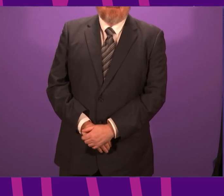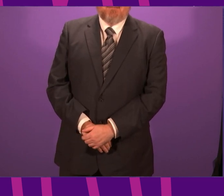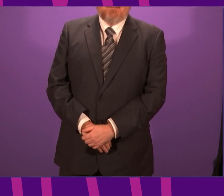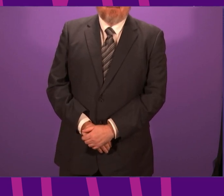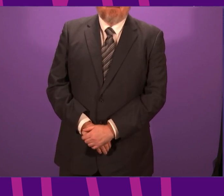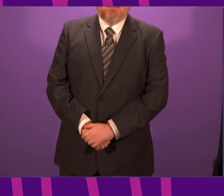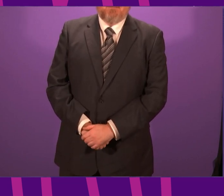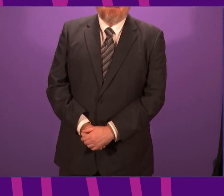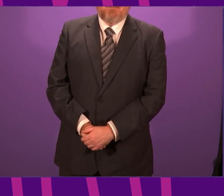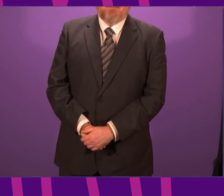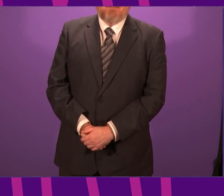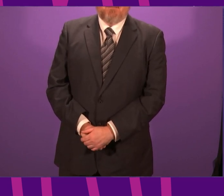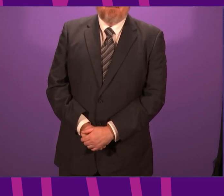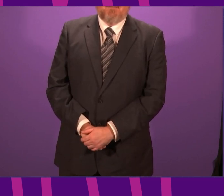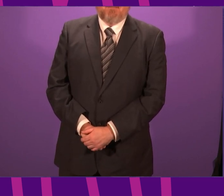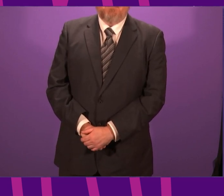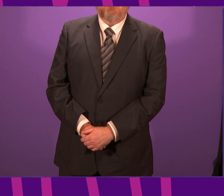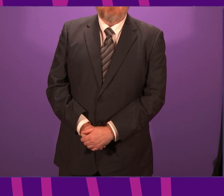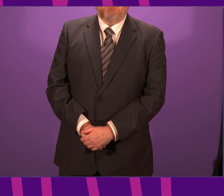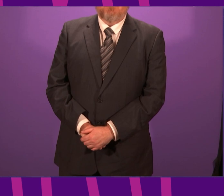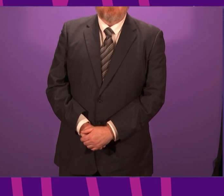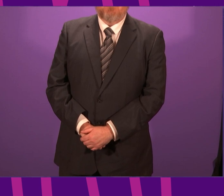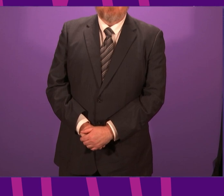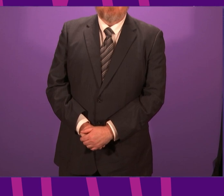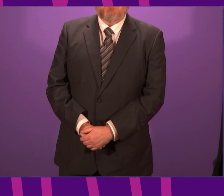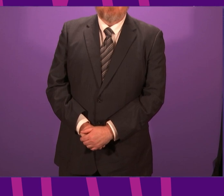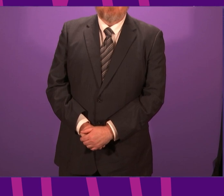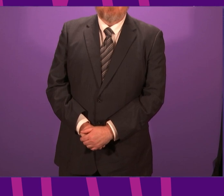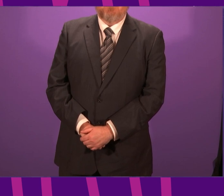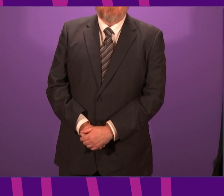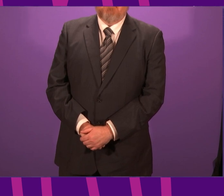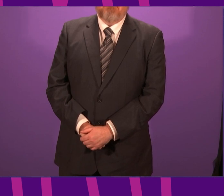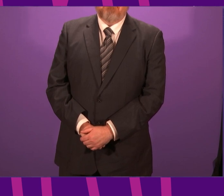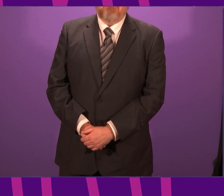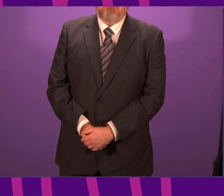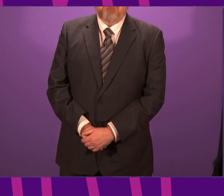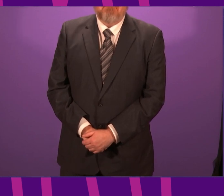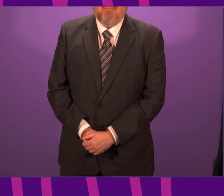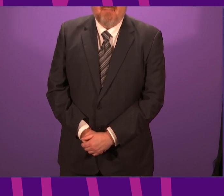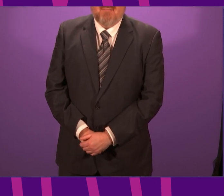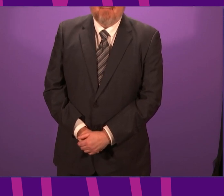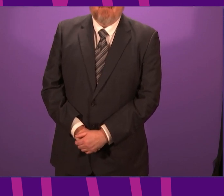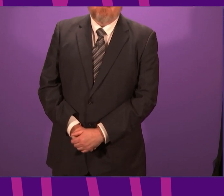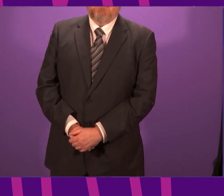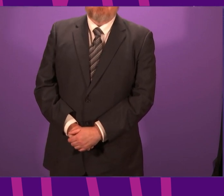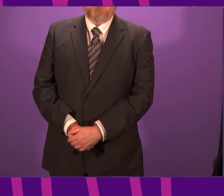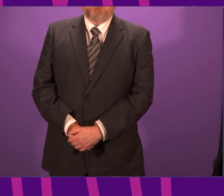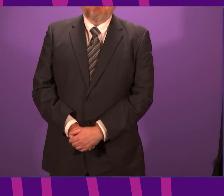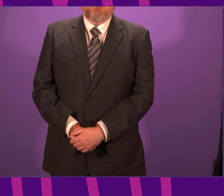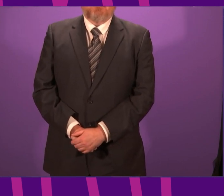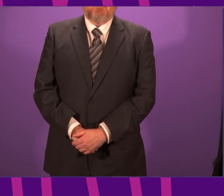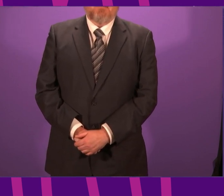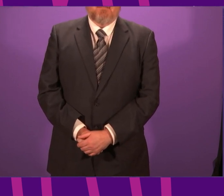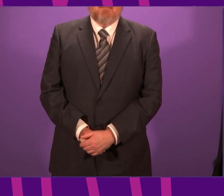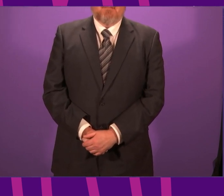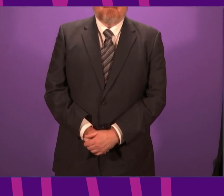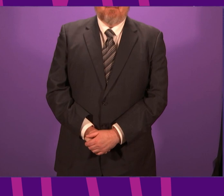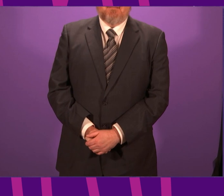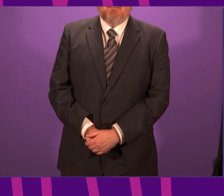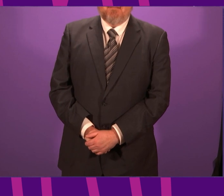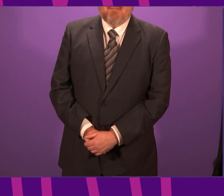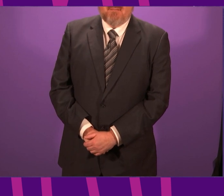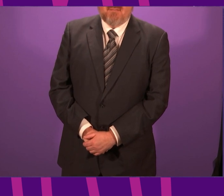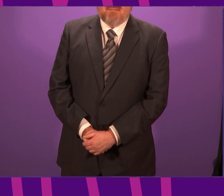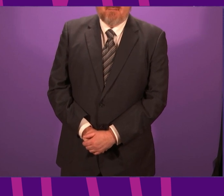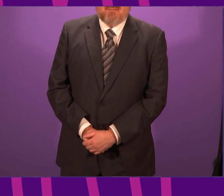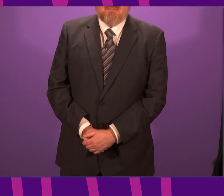Parliament remains as open as possible. Of course, we recognised and we acknowledged that in navigating this pandemic, mistakes were